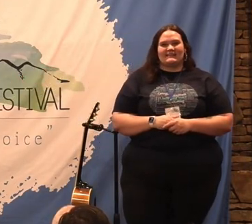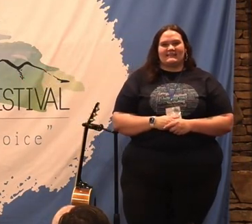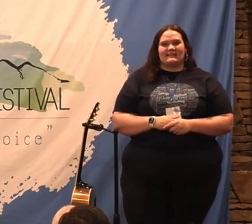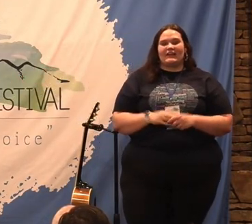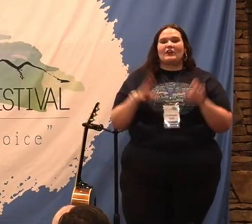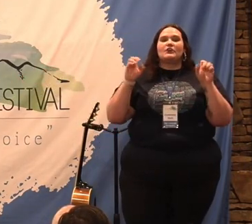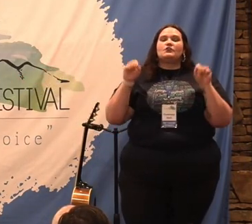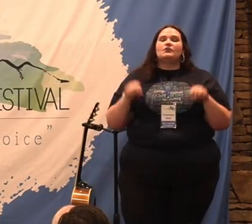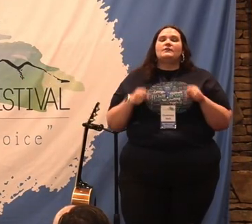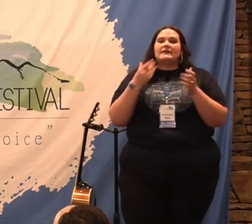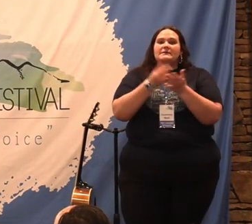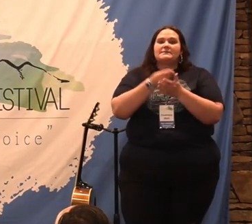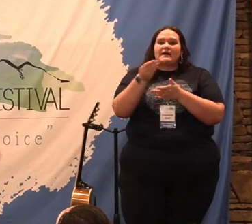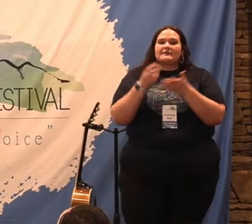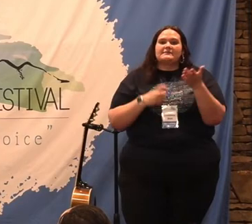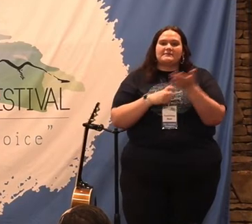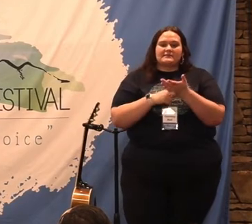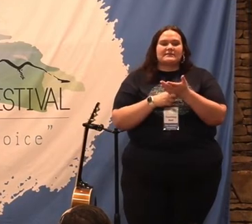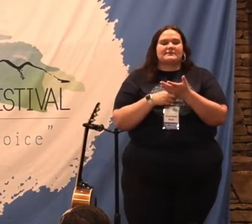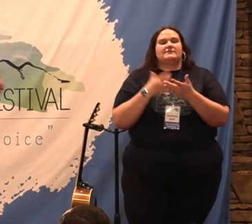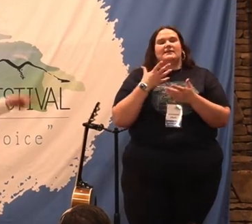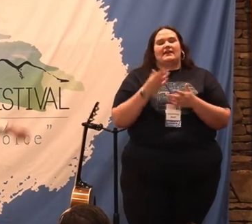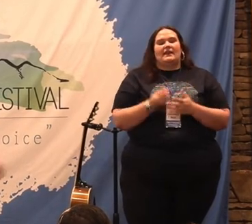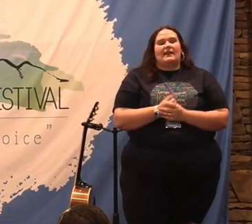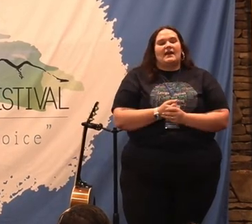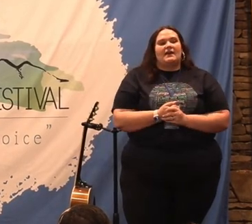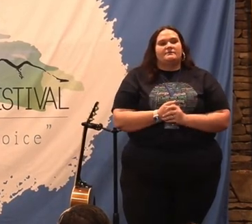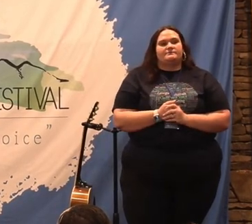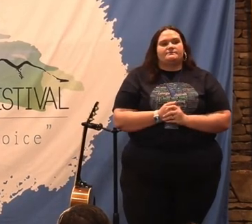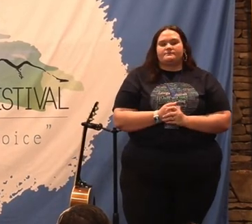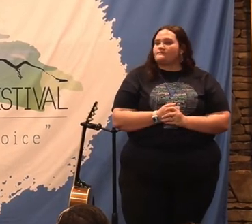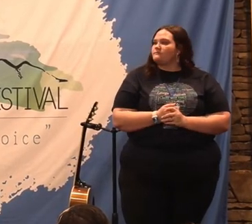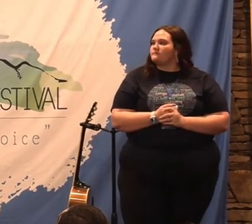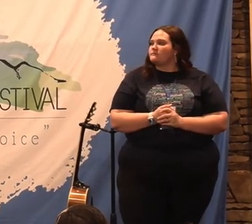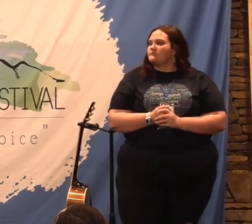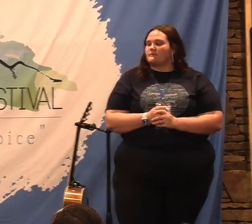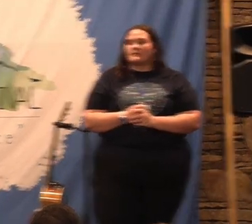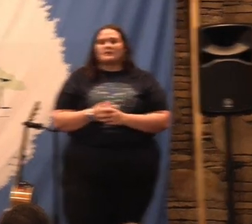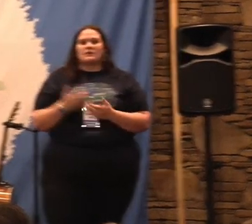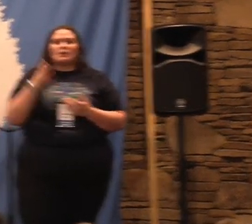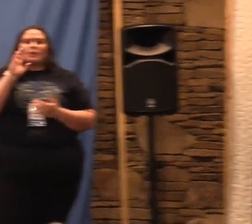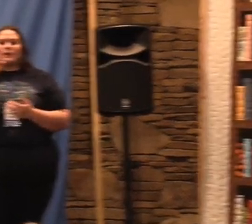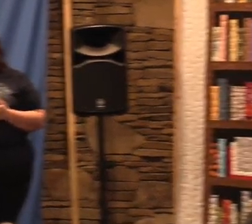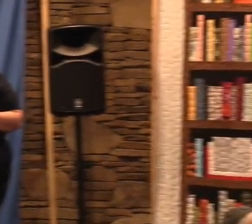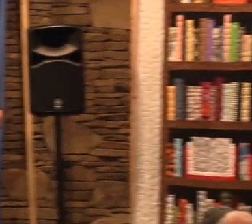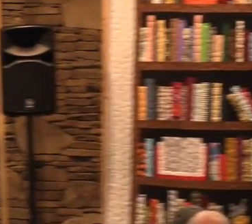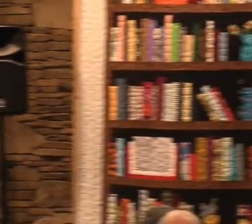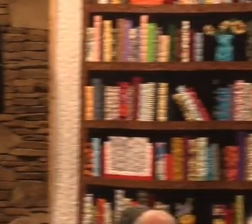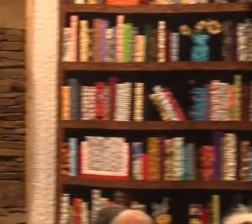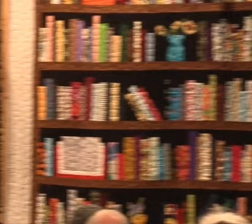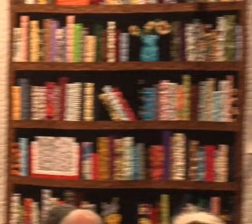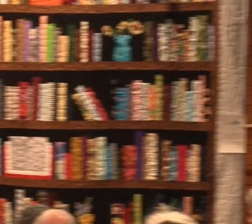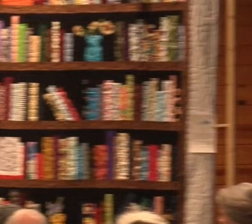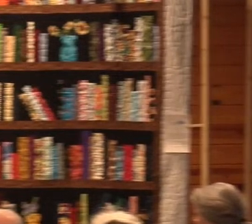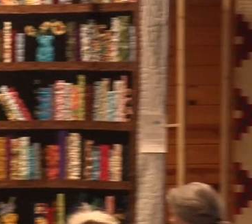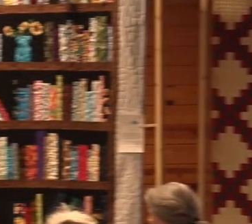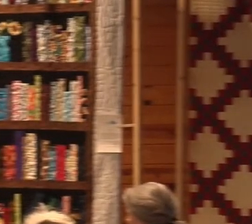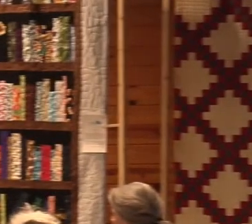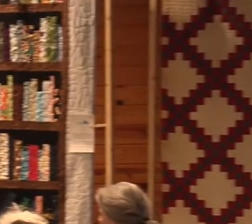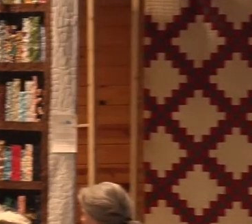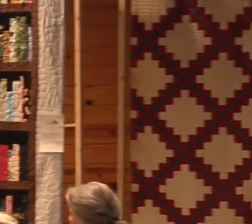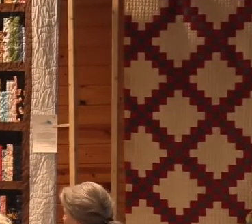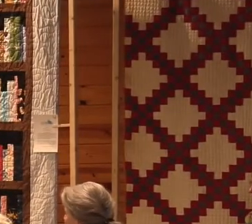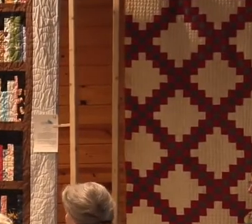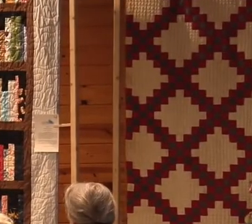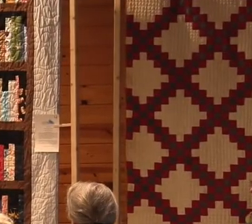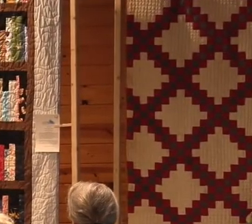you can get raffle tickets, and it will be drawn tomorrow, and you don't have to be present to win. They'll